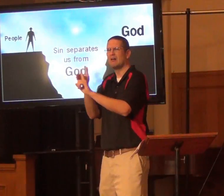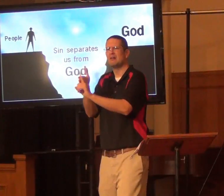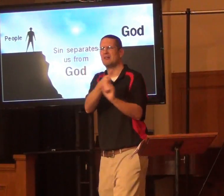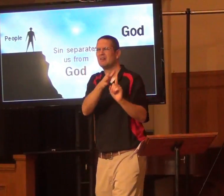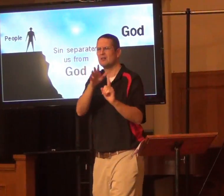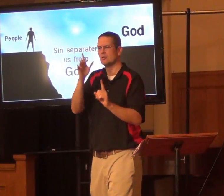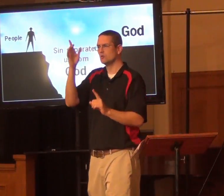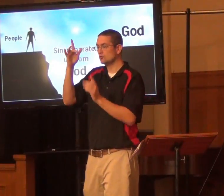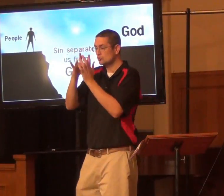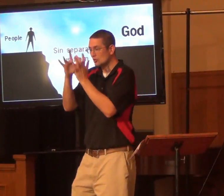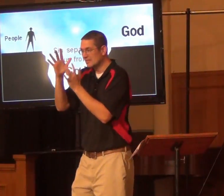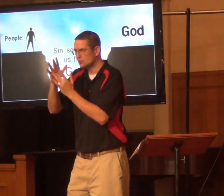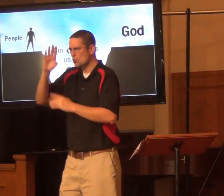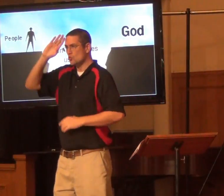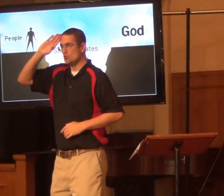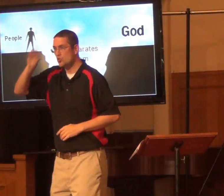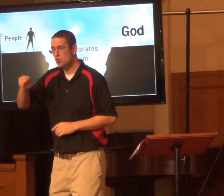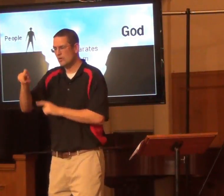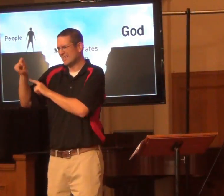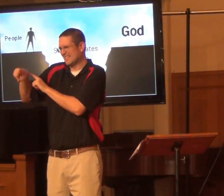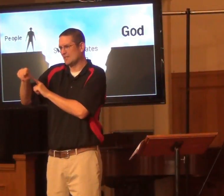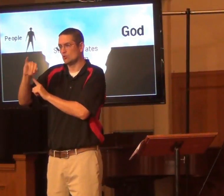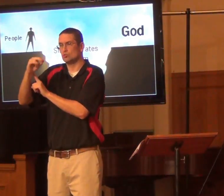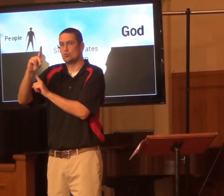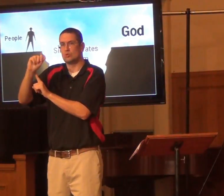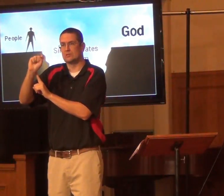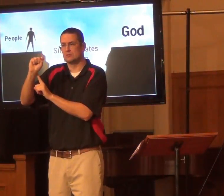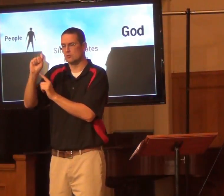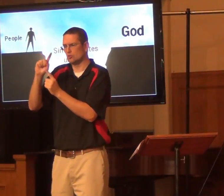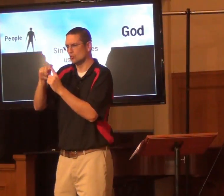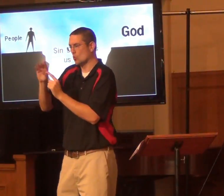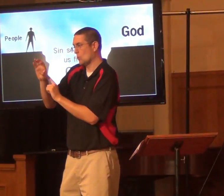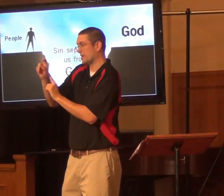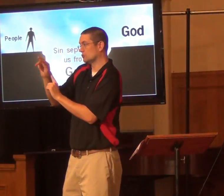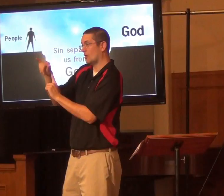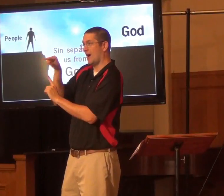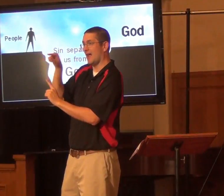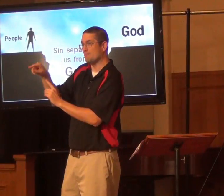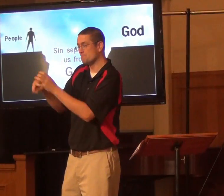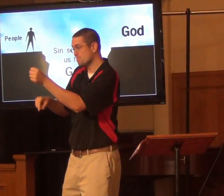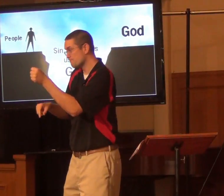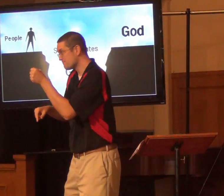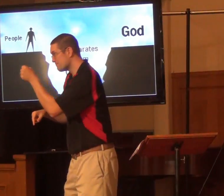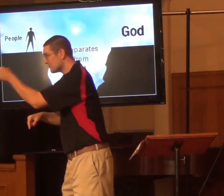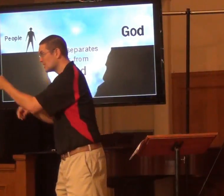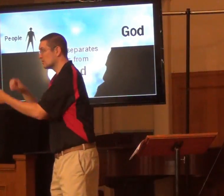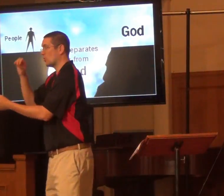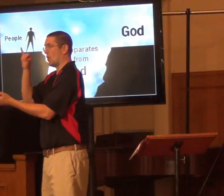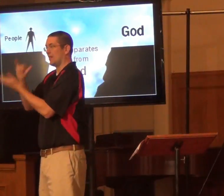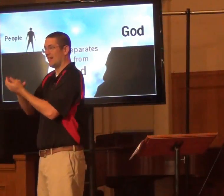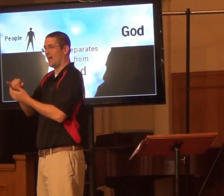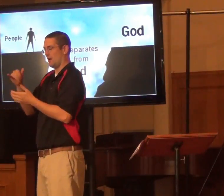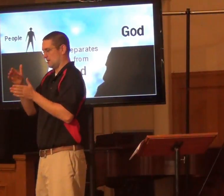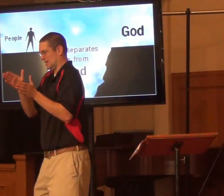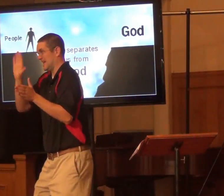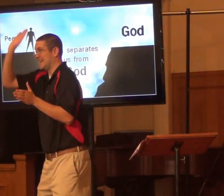Jesus knew that was going to happen. Jesus knew that He needed Judas to betray Him so